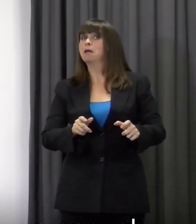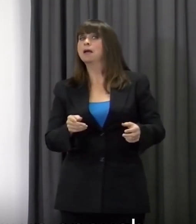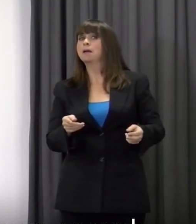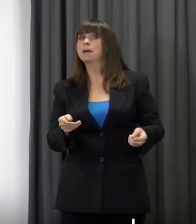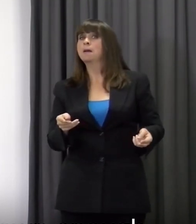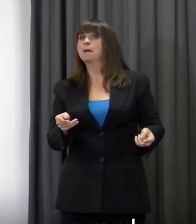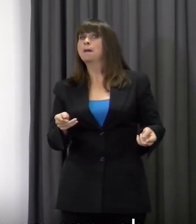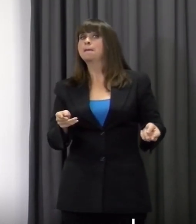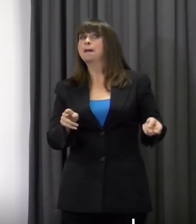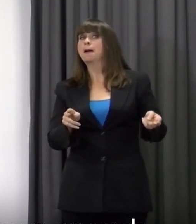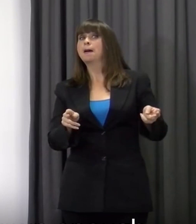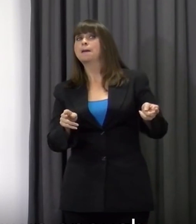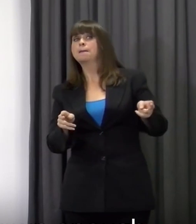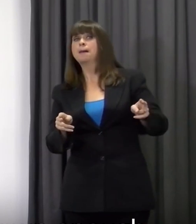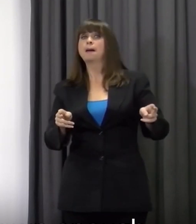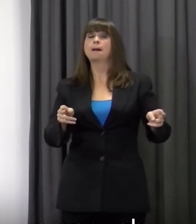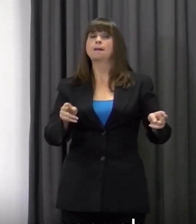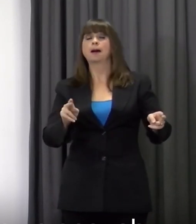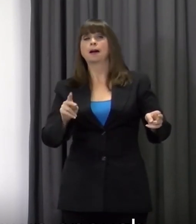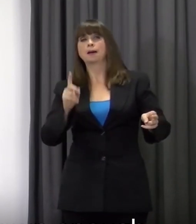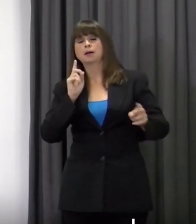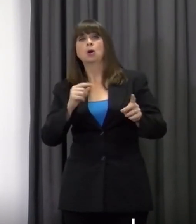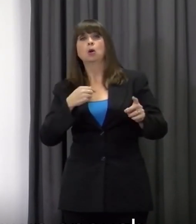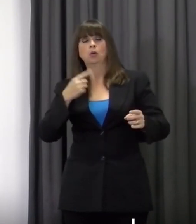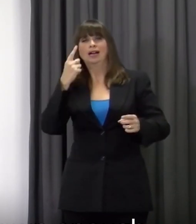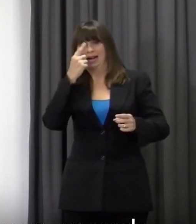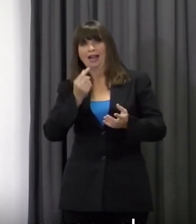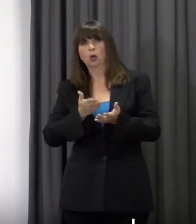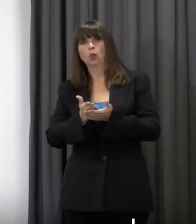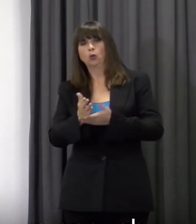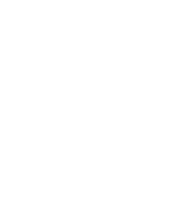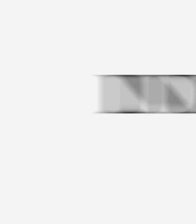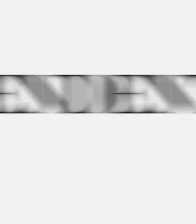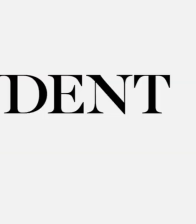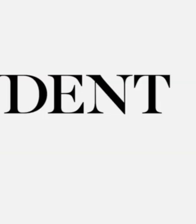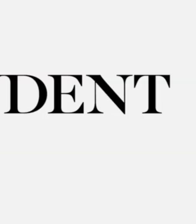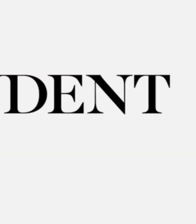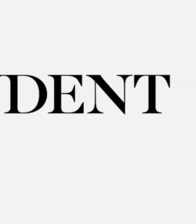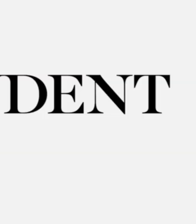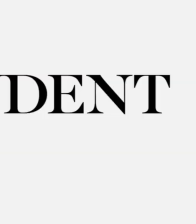slowed the virus down enough, we think, to get us through to Christmas.